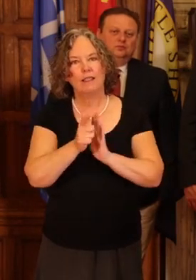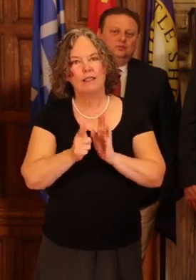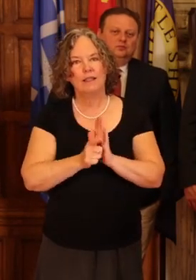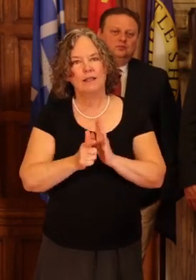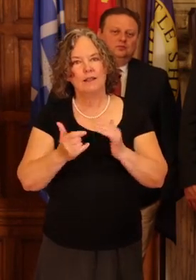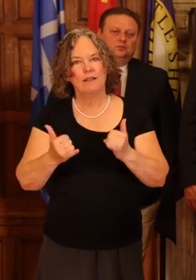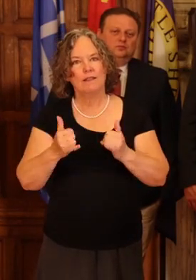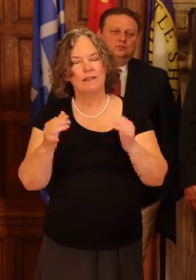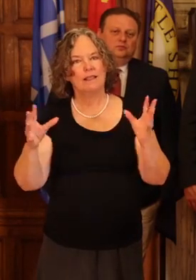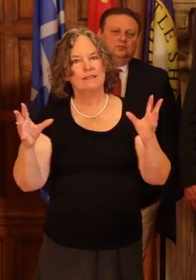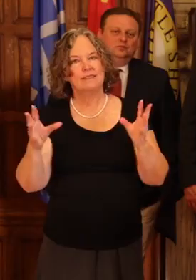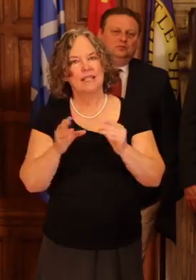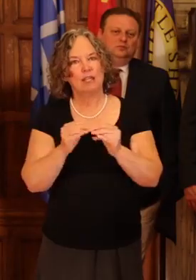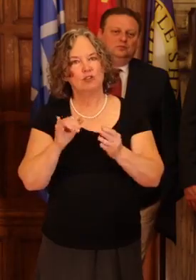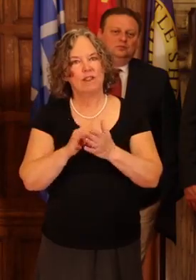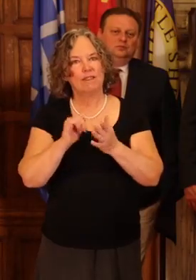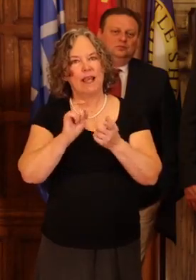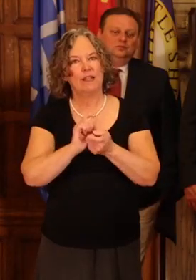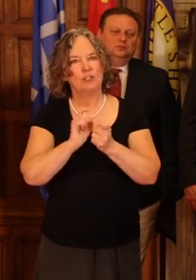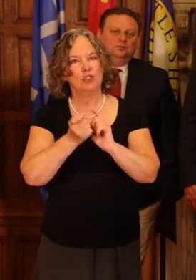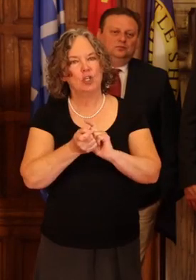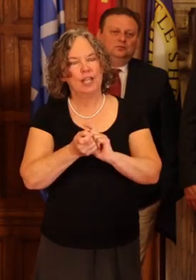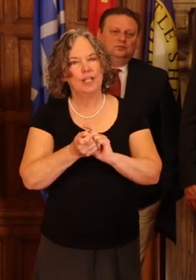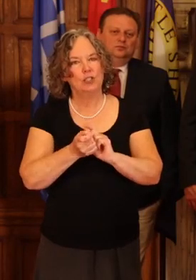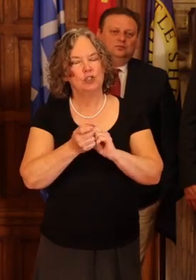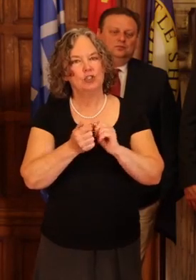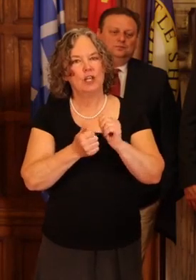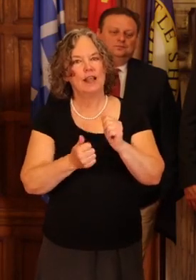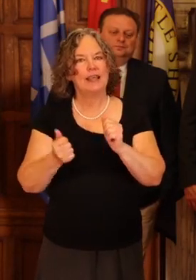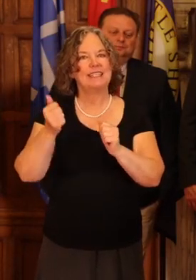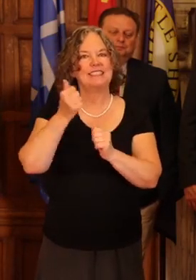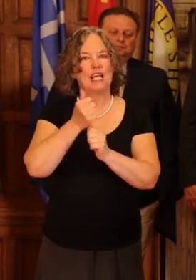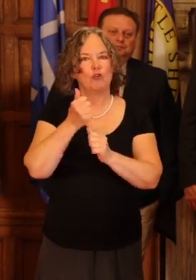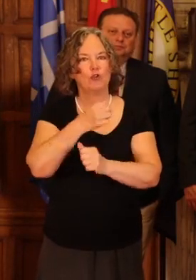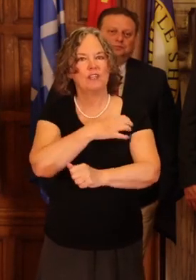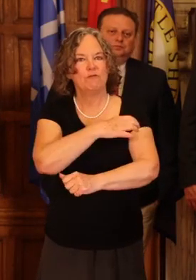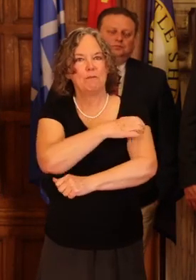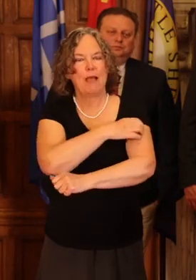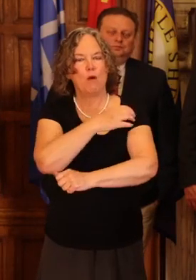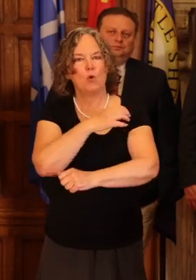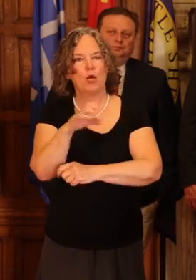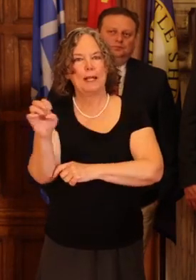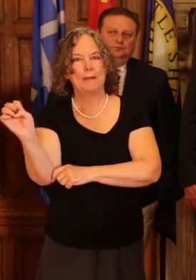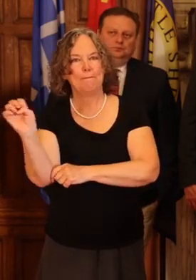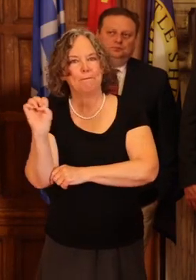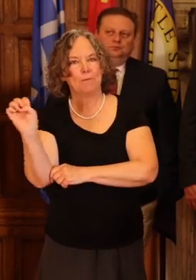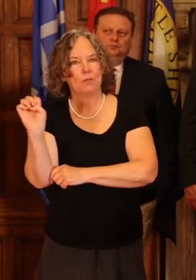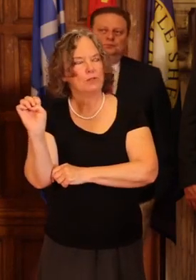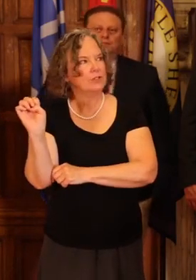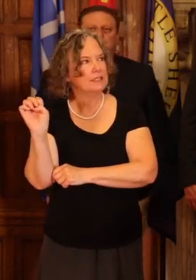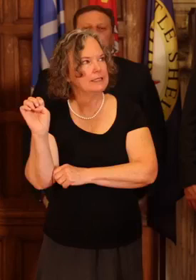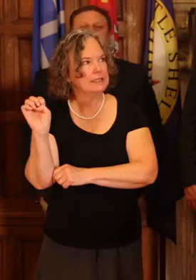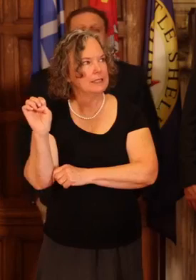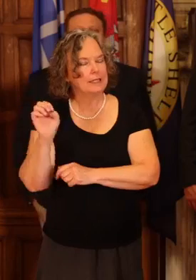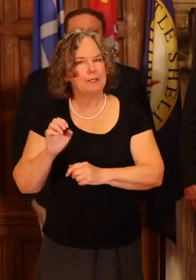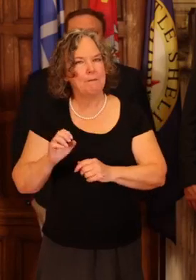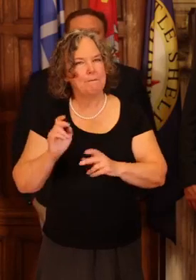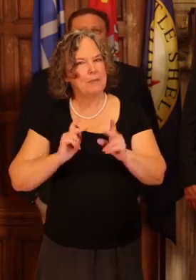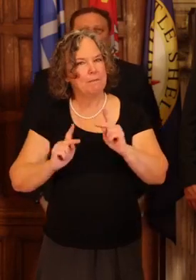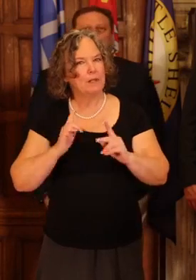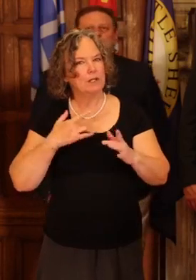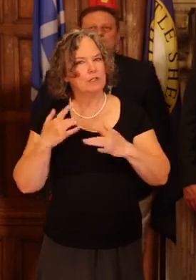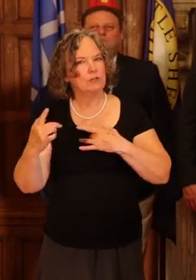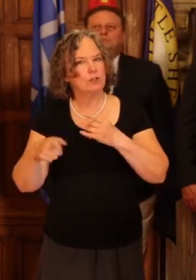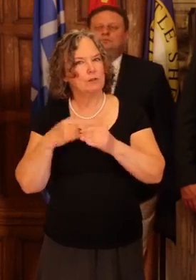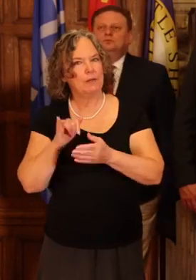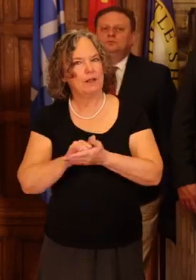that changed your executive power in emergency, sort of, always raised concerns about that